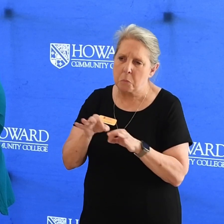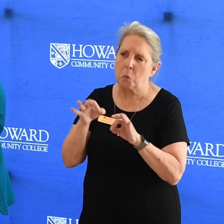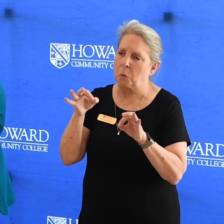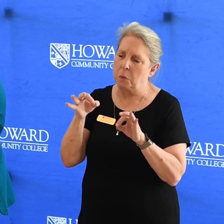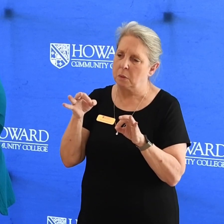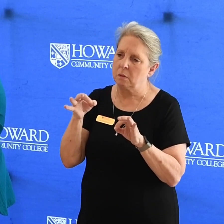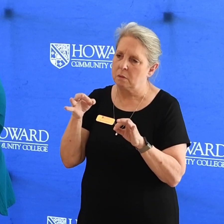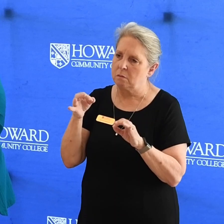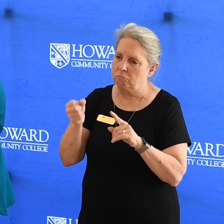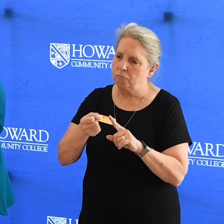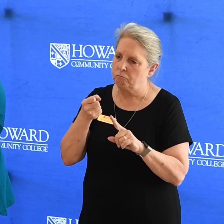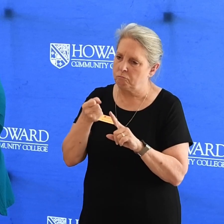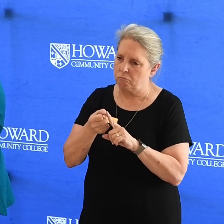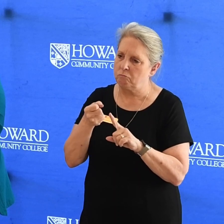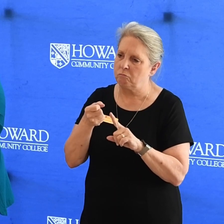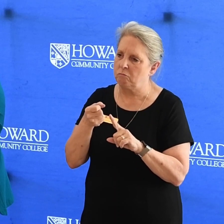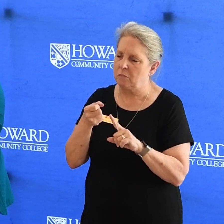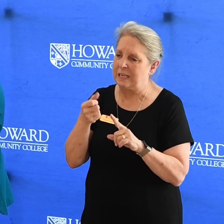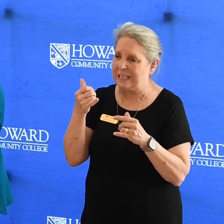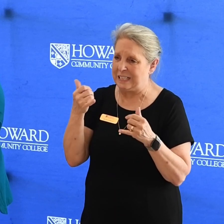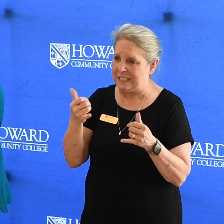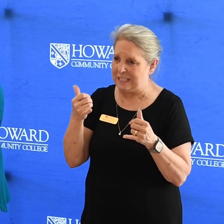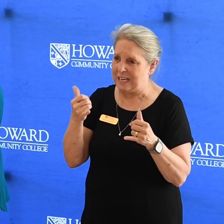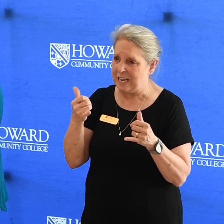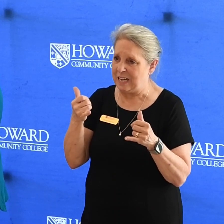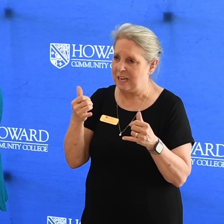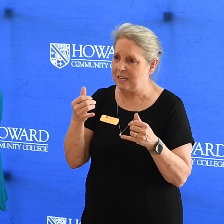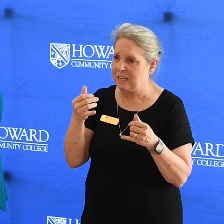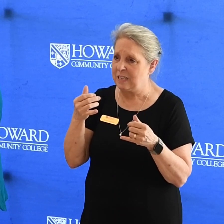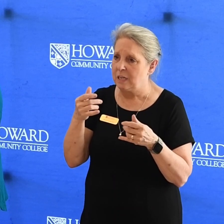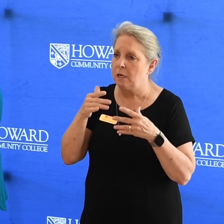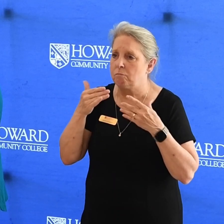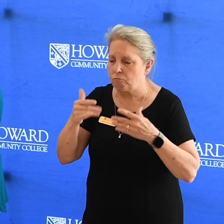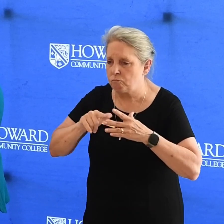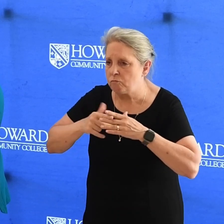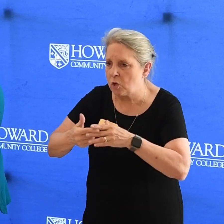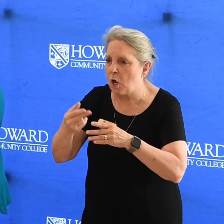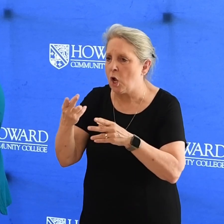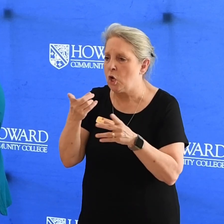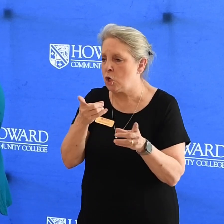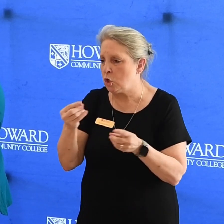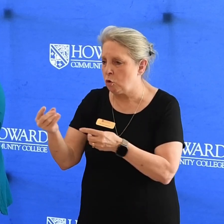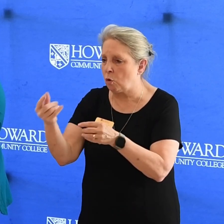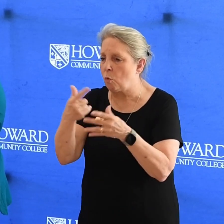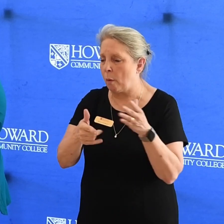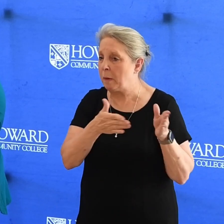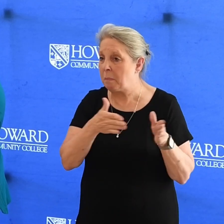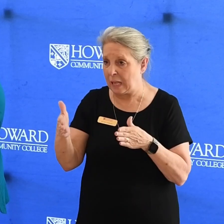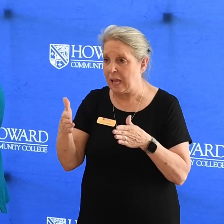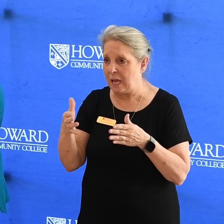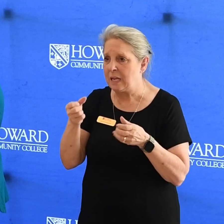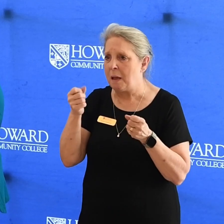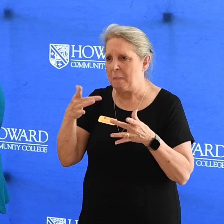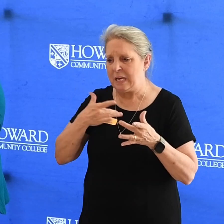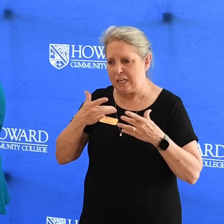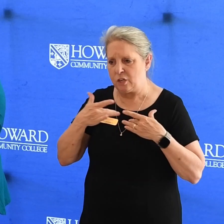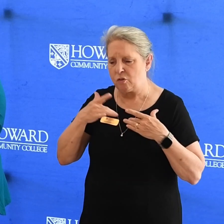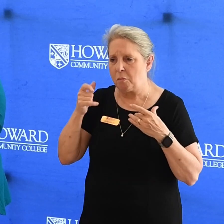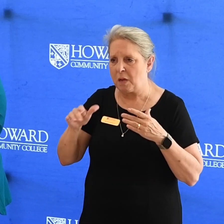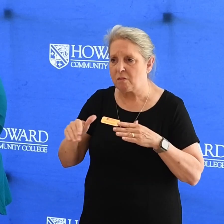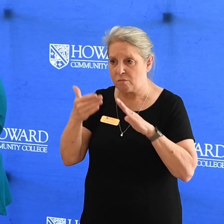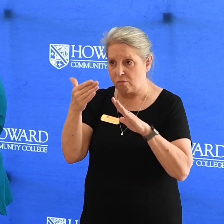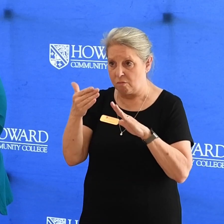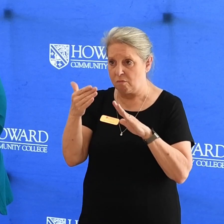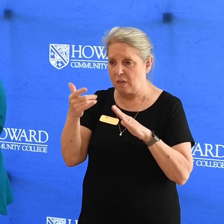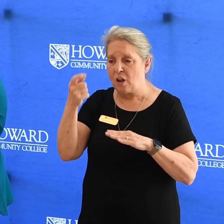milestone, and now it's about implementation. Right? And there are a lot of issues that need to be addressed.